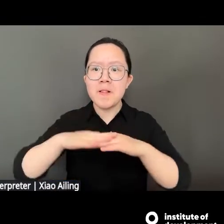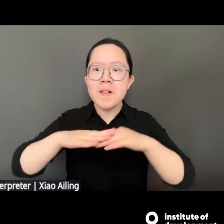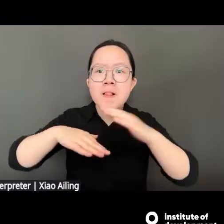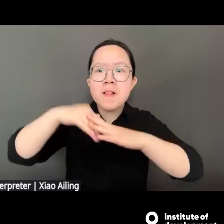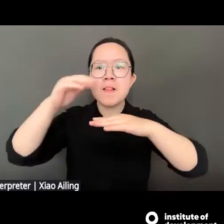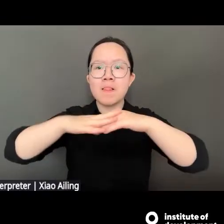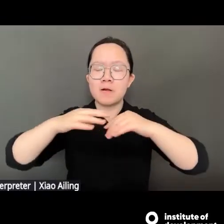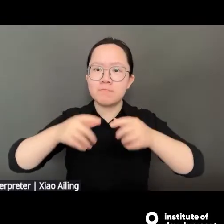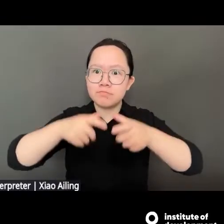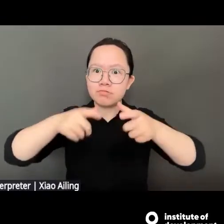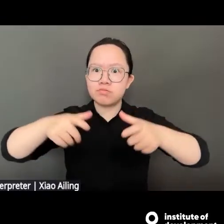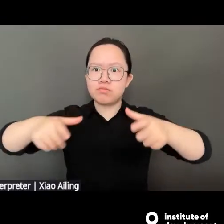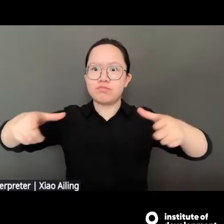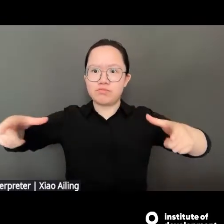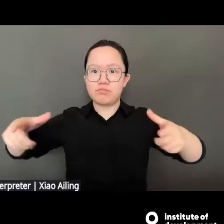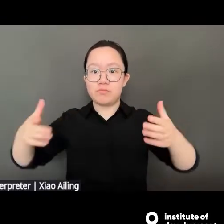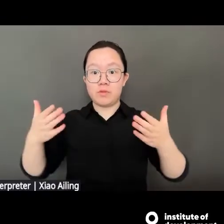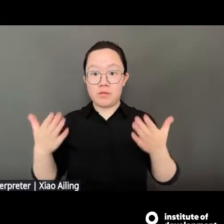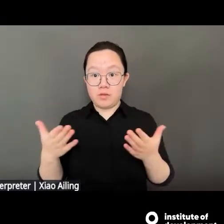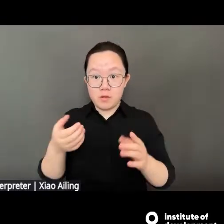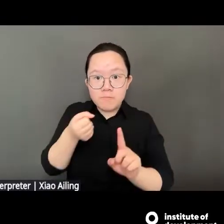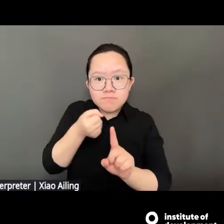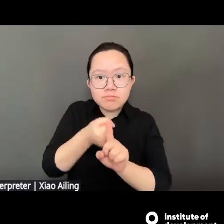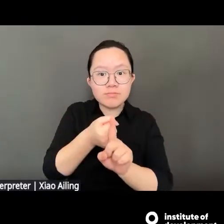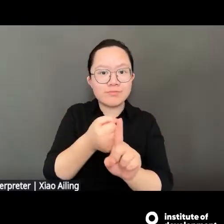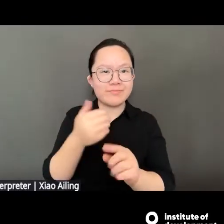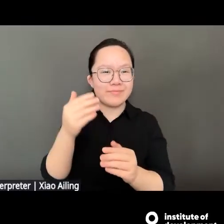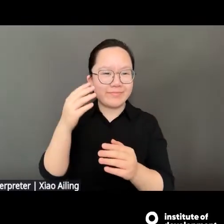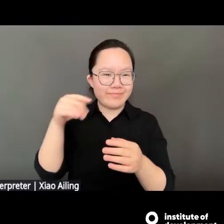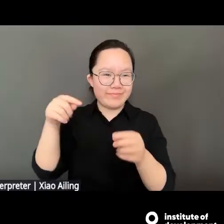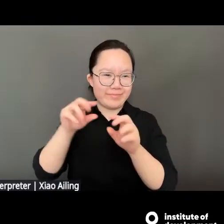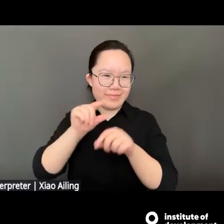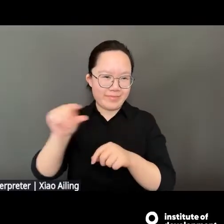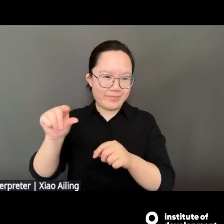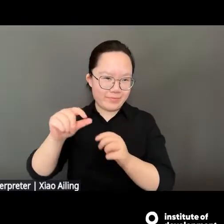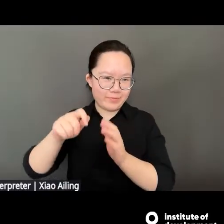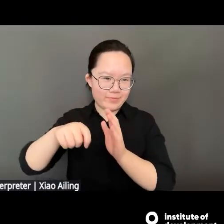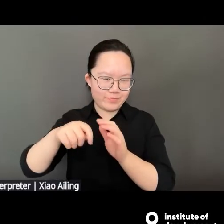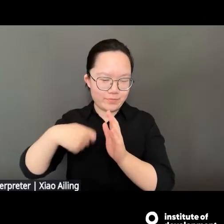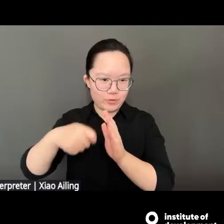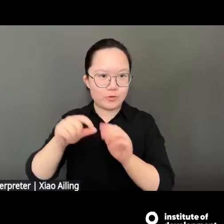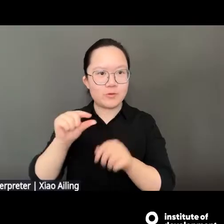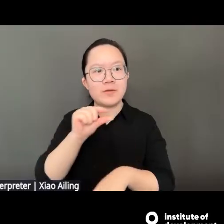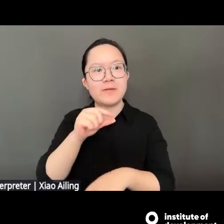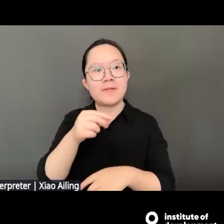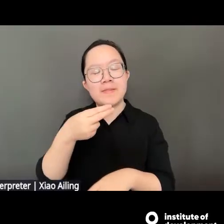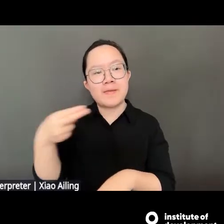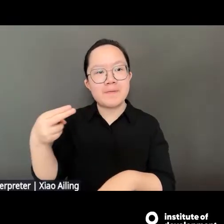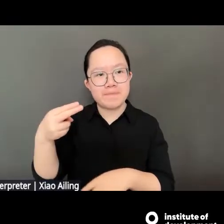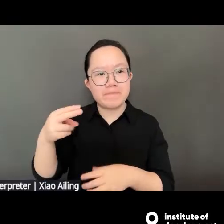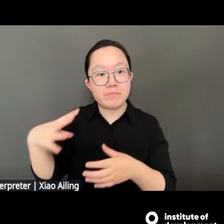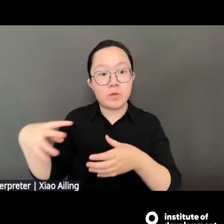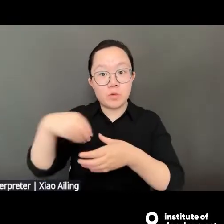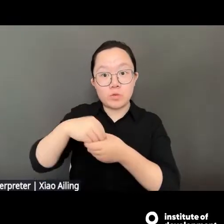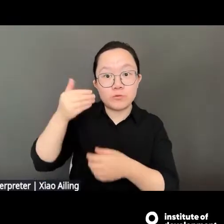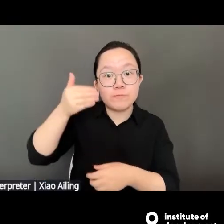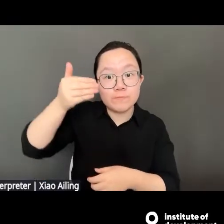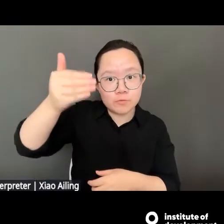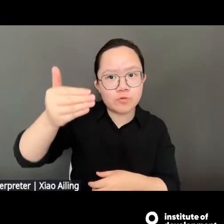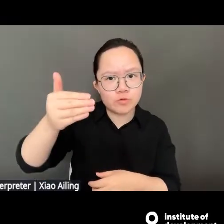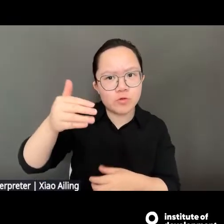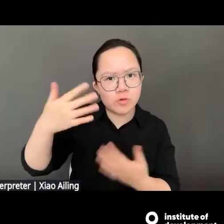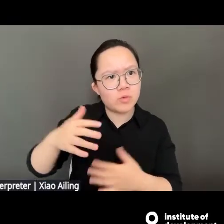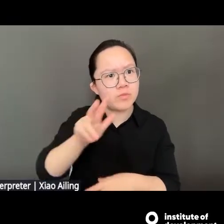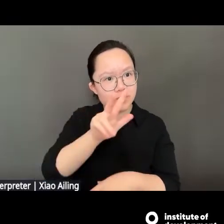education, healthcare, and livelihoods. We hope each of those individuals has seen real improvements that open new